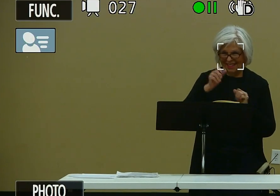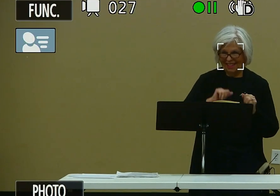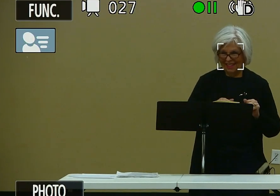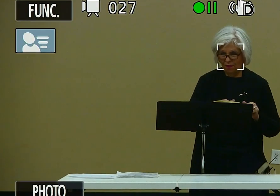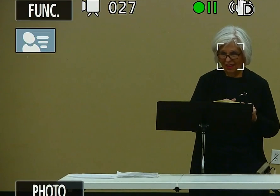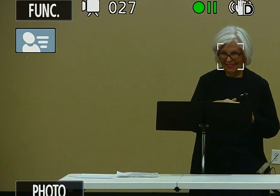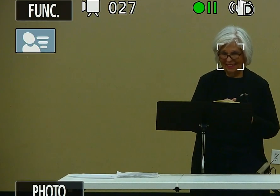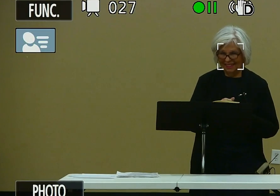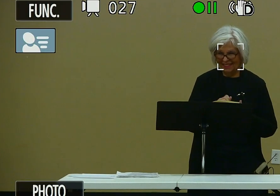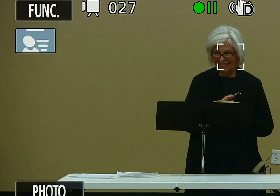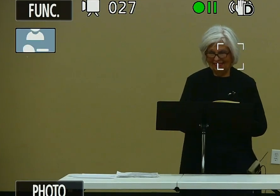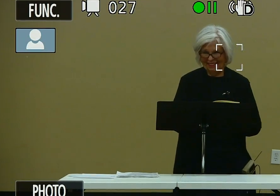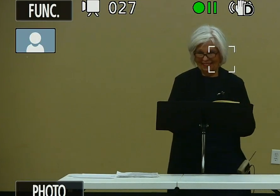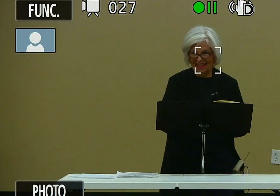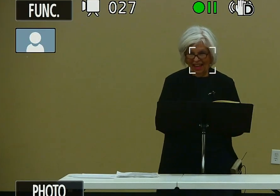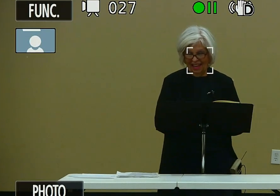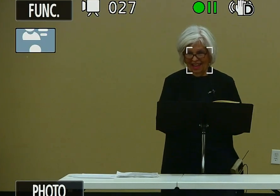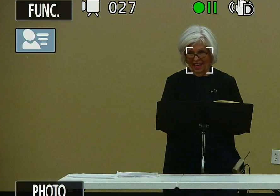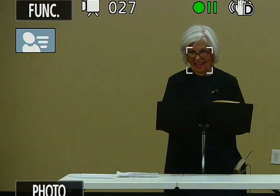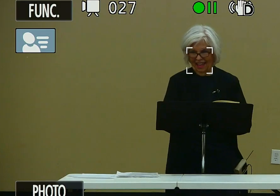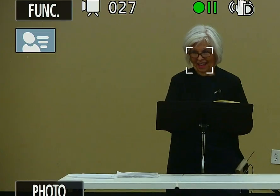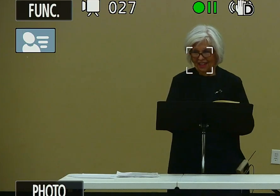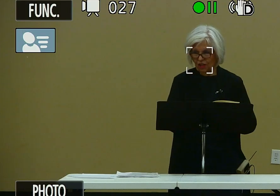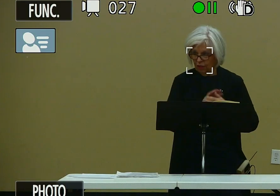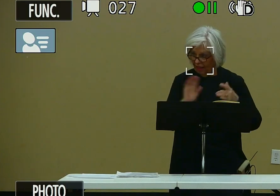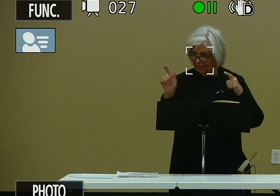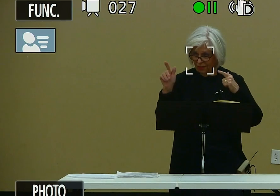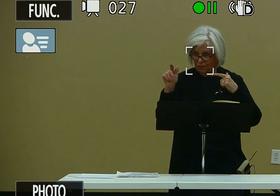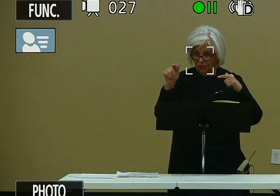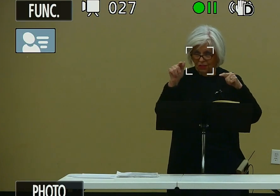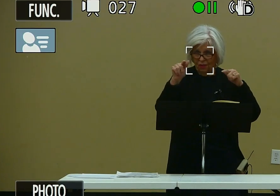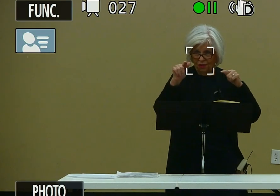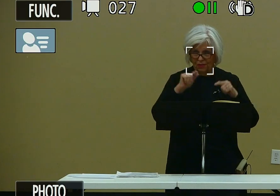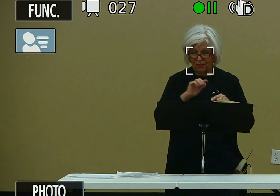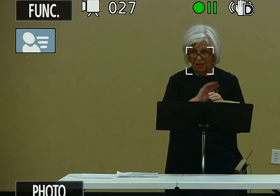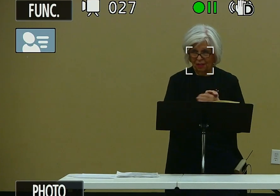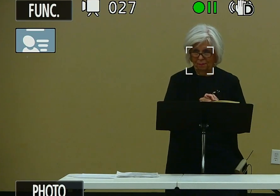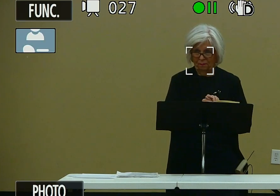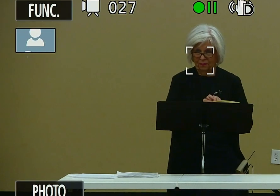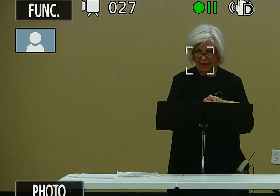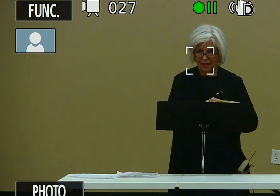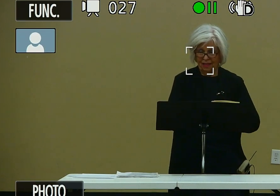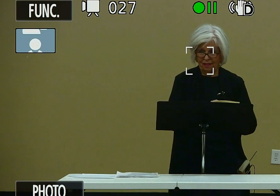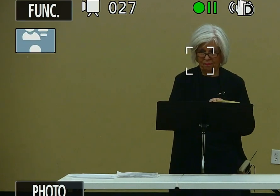you. Volunteer. And y'all got to turn to see her this time. Okay?